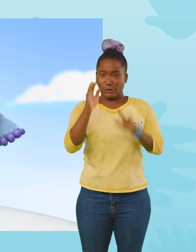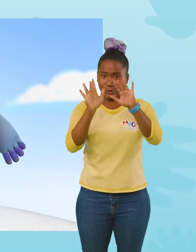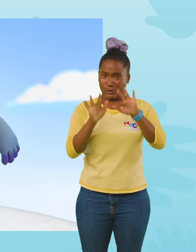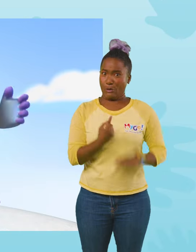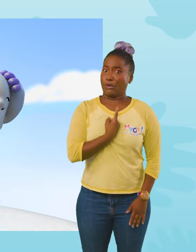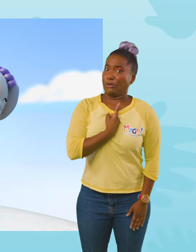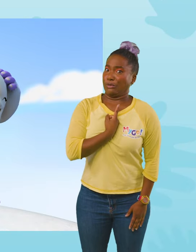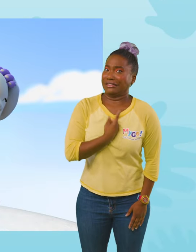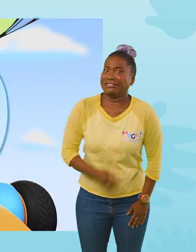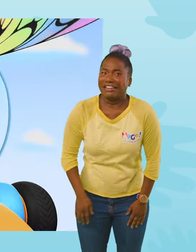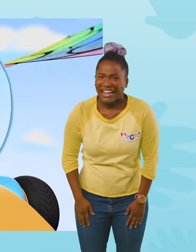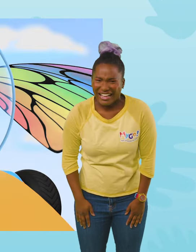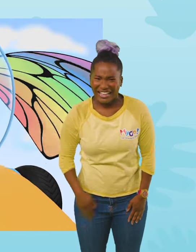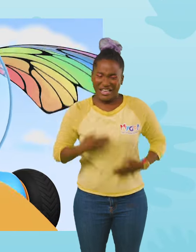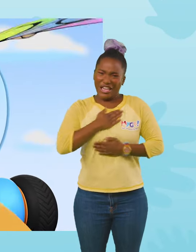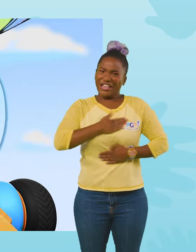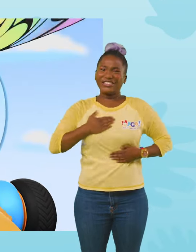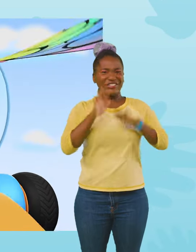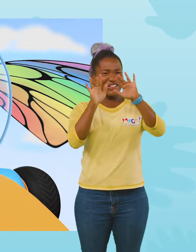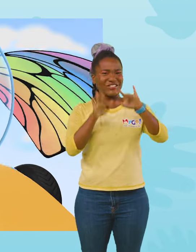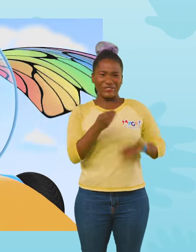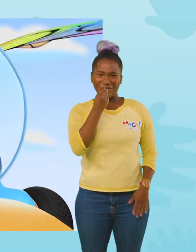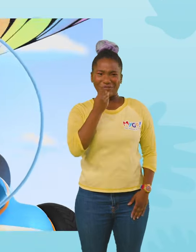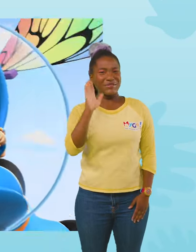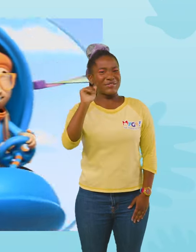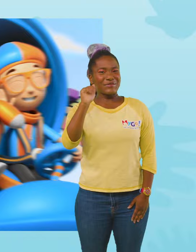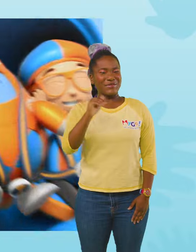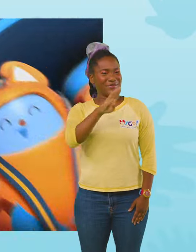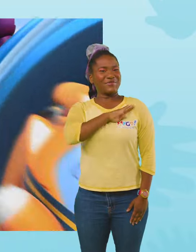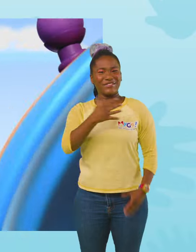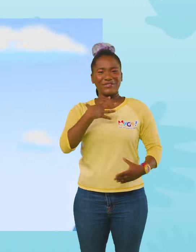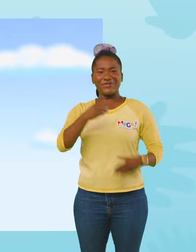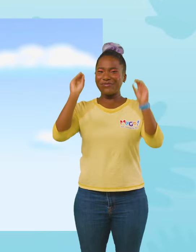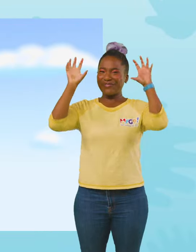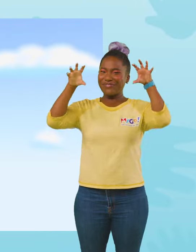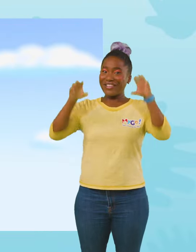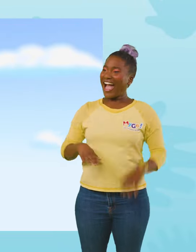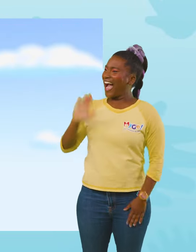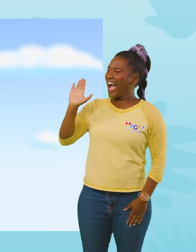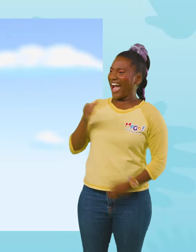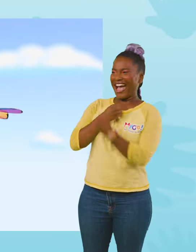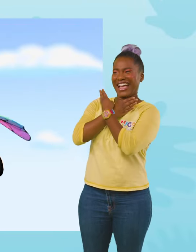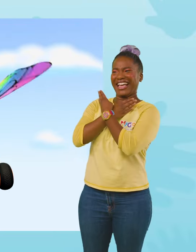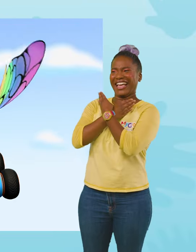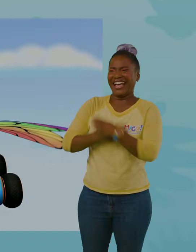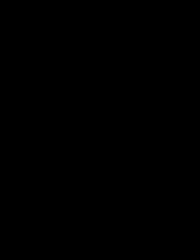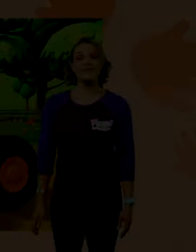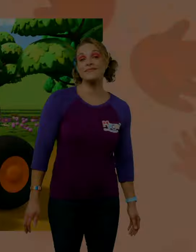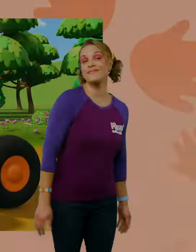Snow burps. Have a good snow snack! Bye, Betty the Yeti! Bye, Blippi!